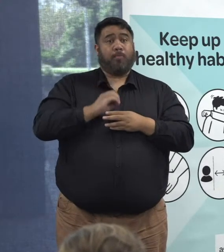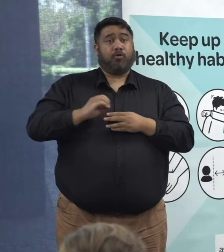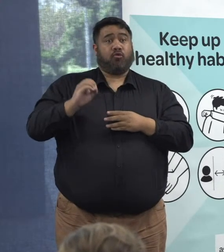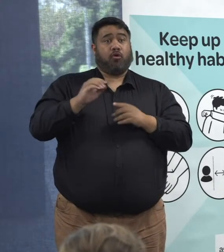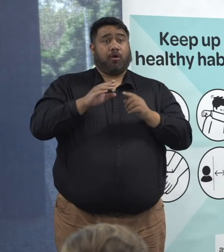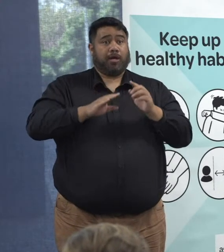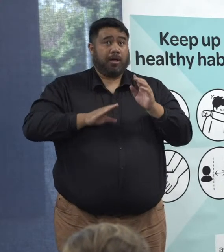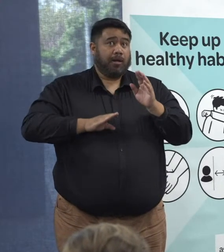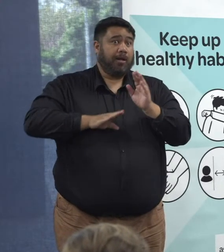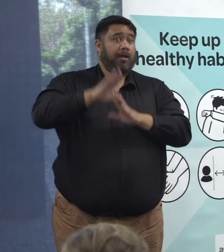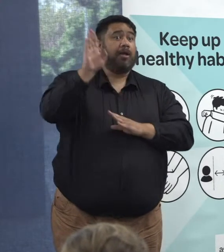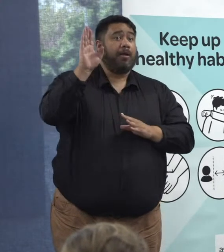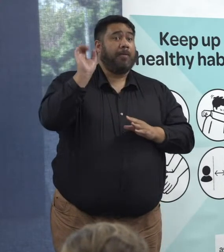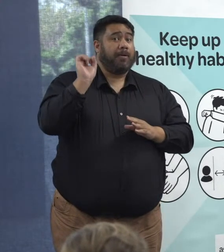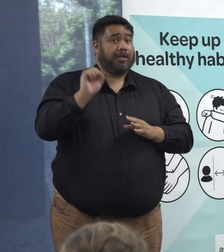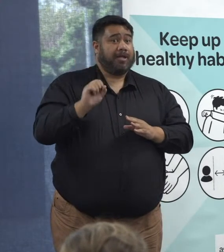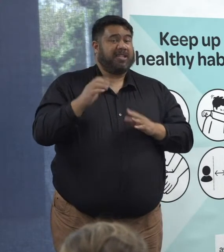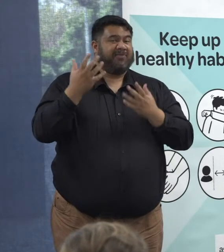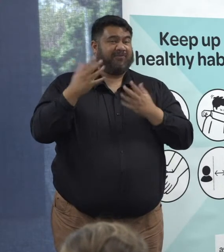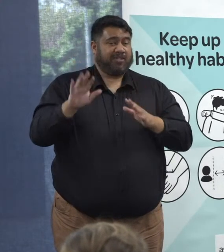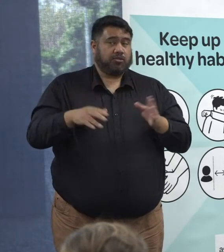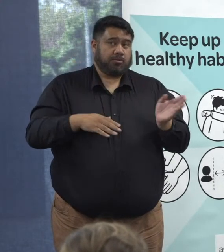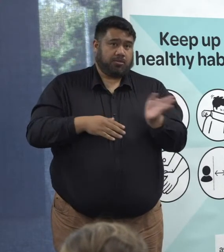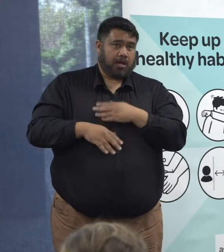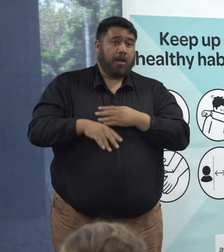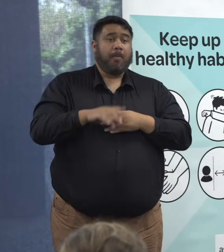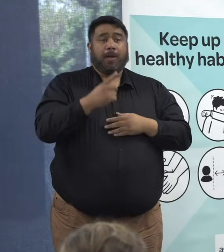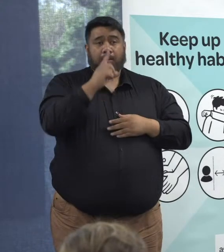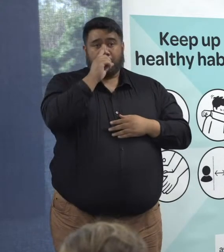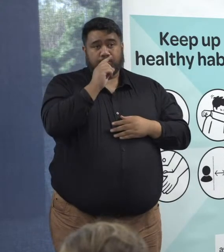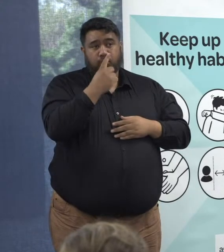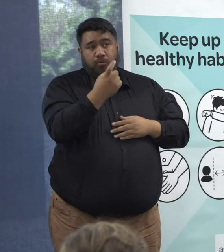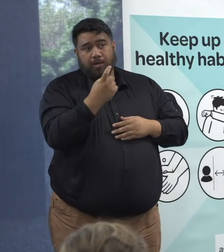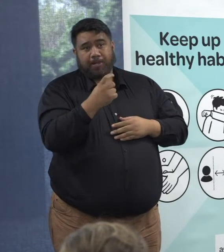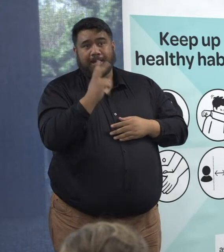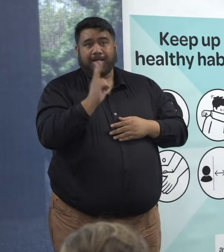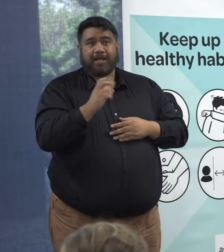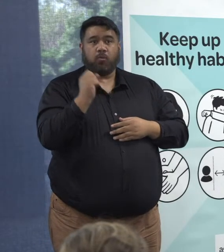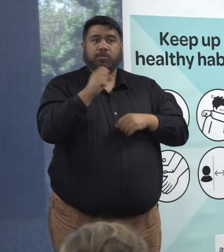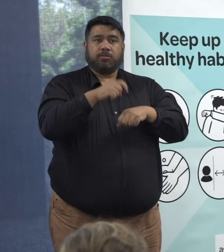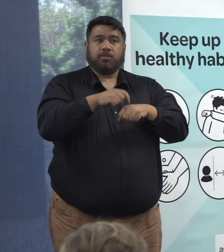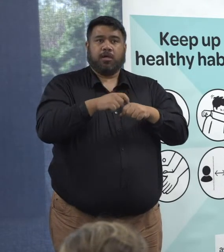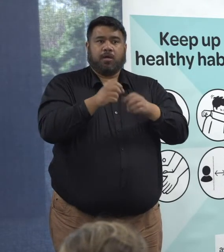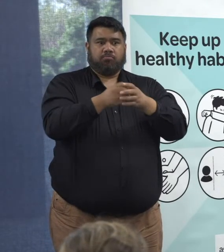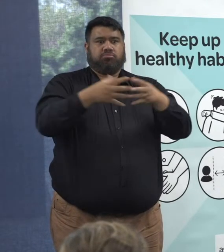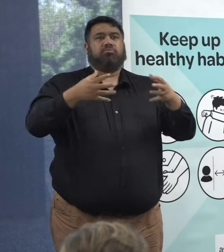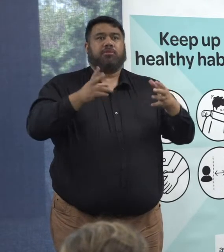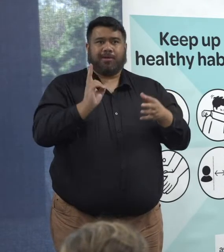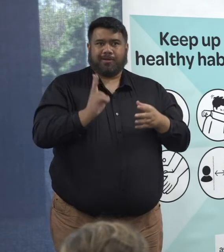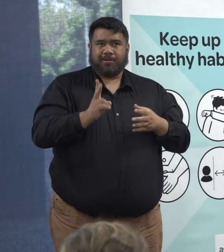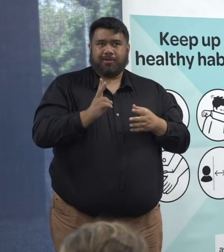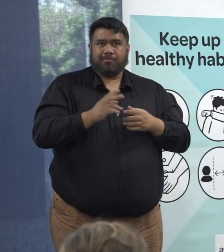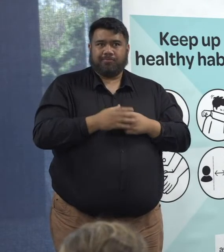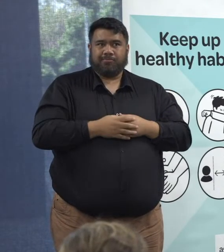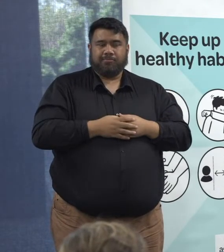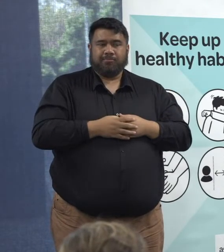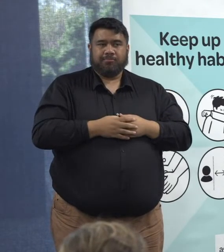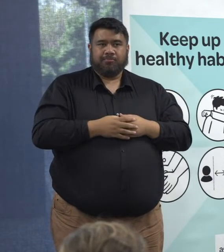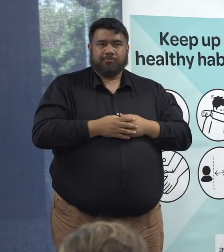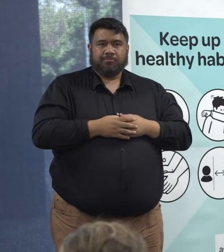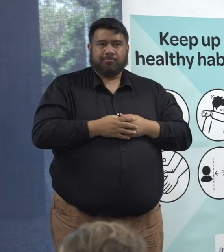earlier slide showed, for another potential peak during winter, and that could be quite high. At the same time, we have